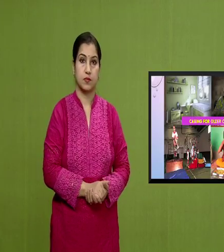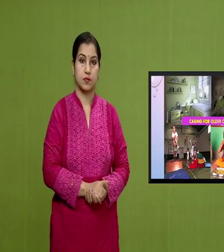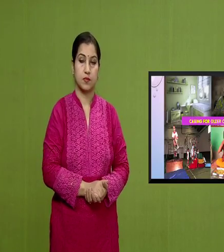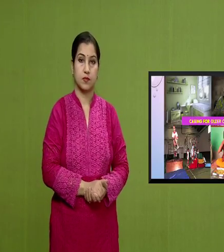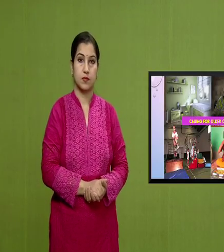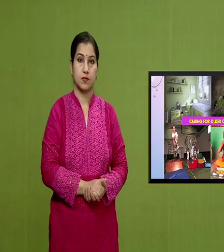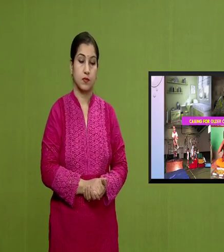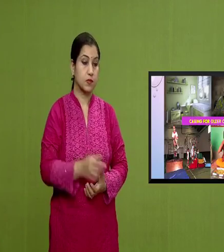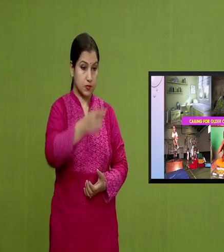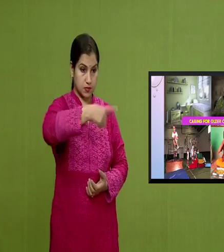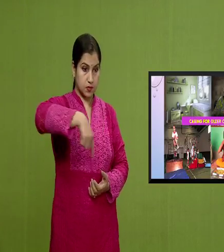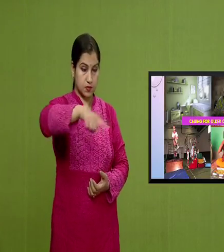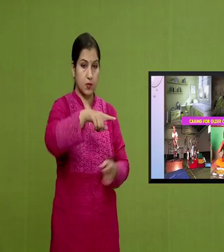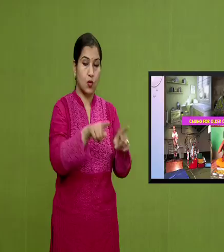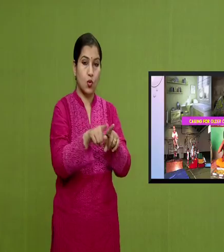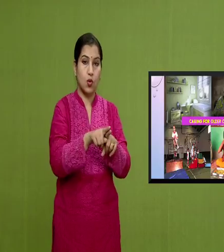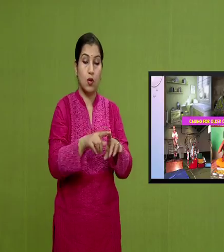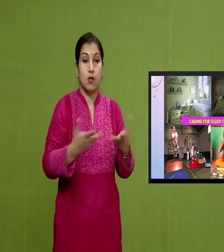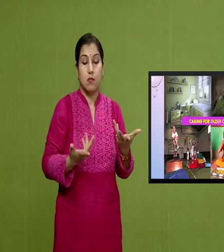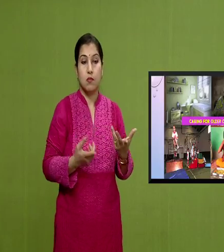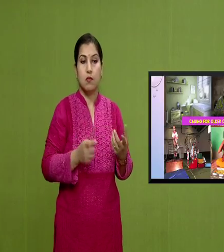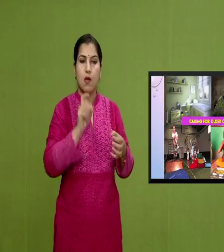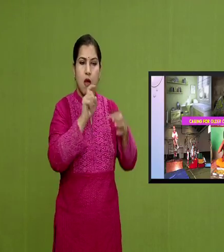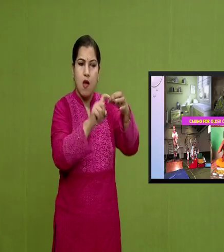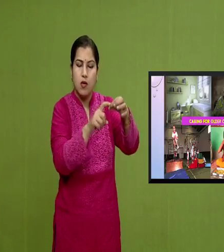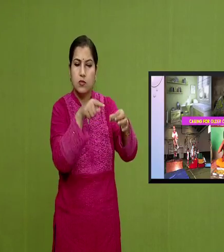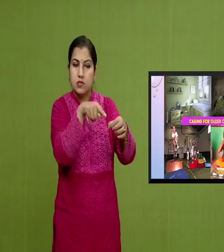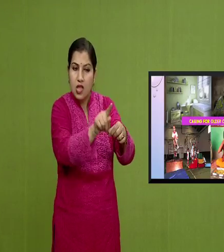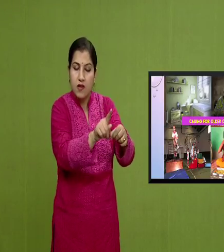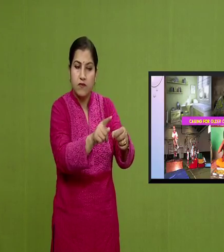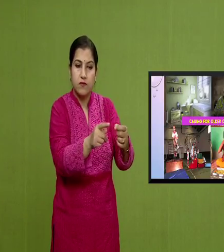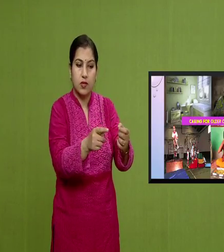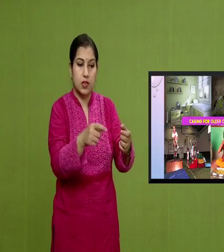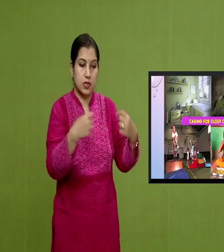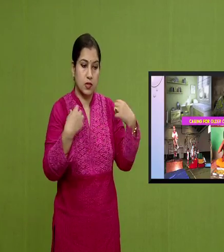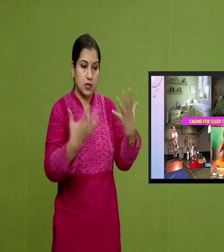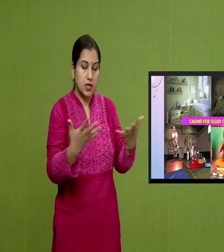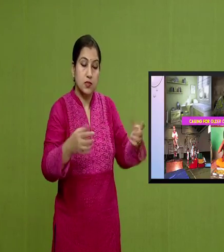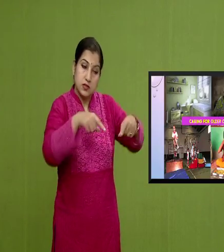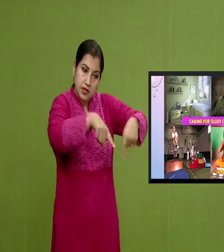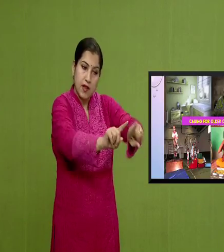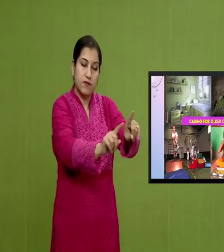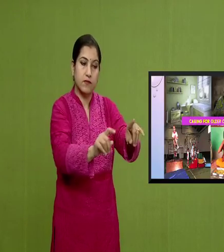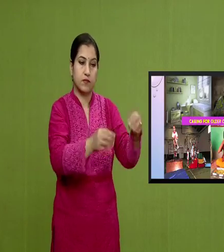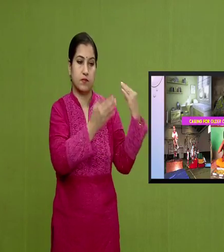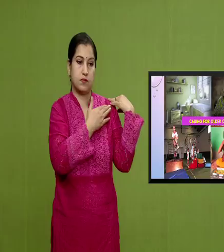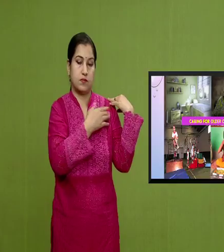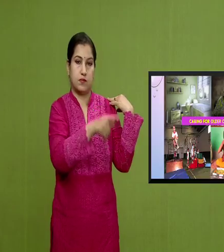They are also asked to organize their space, cupboards, beds,